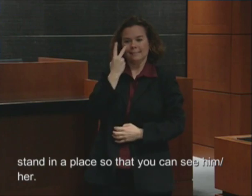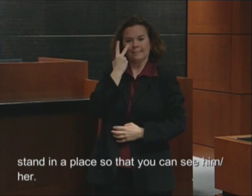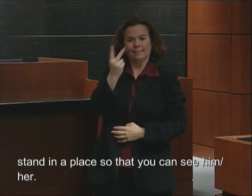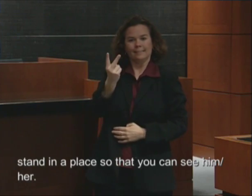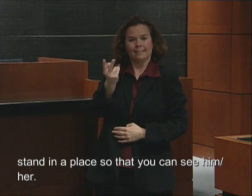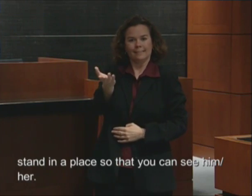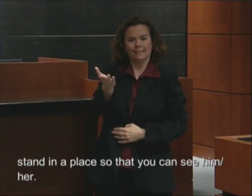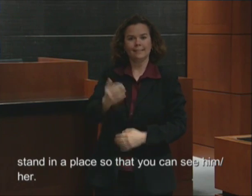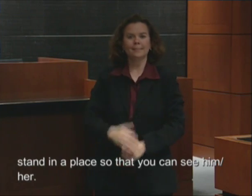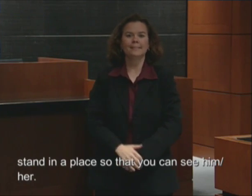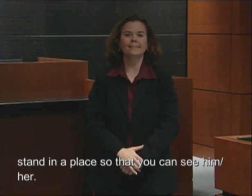her.